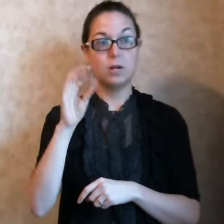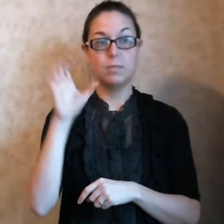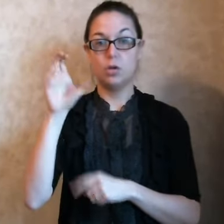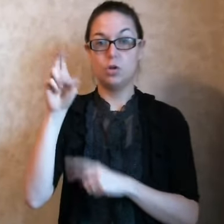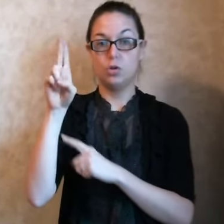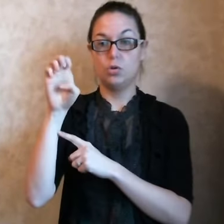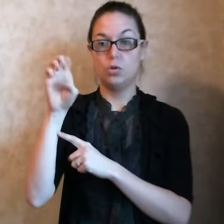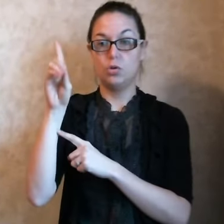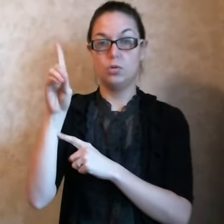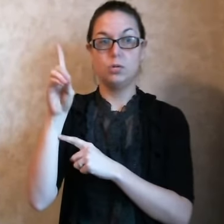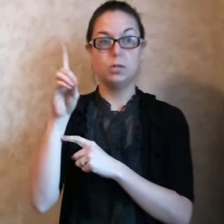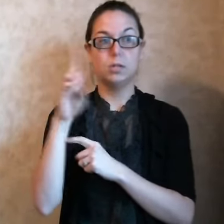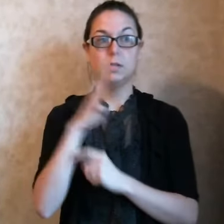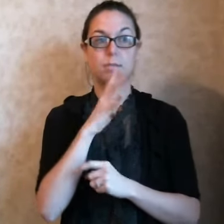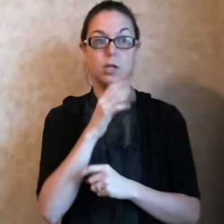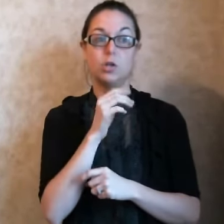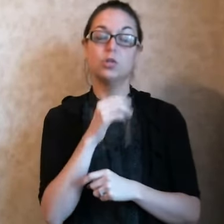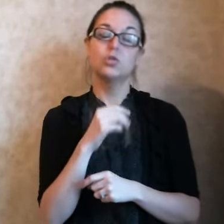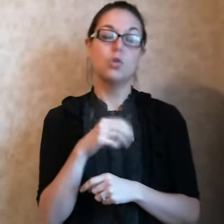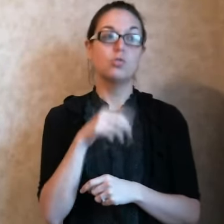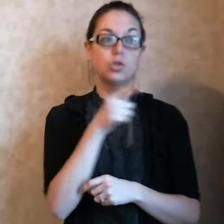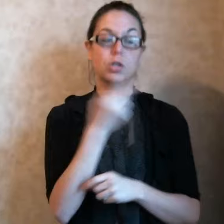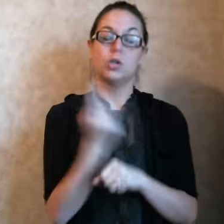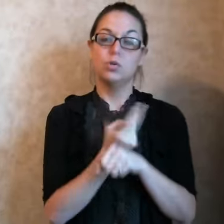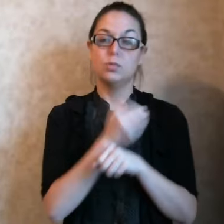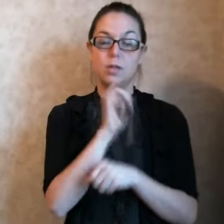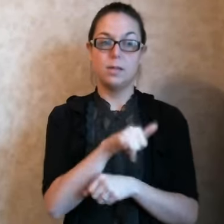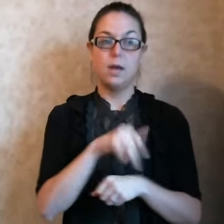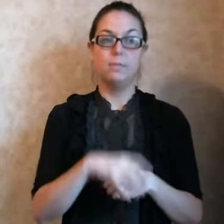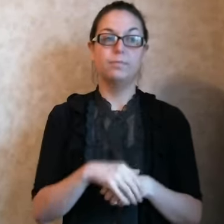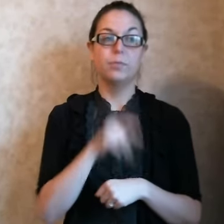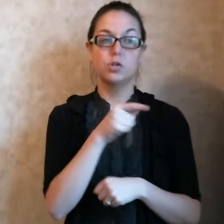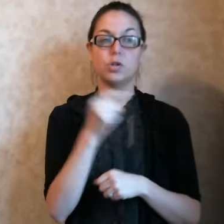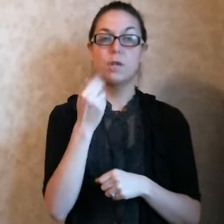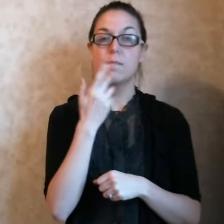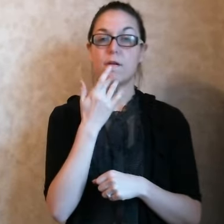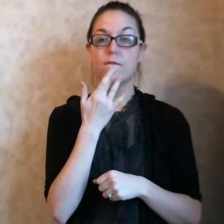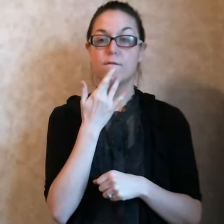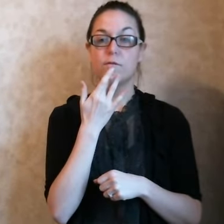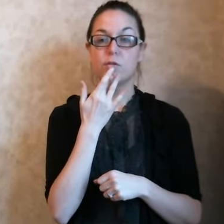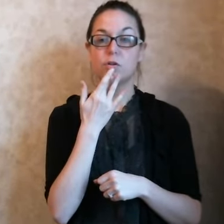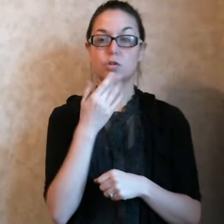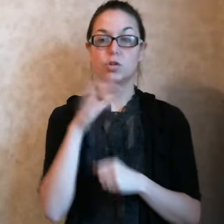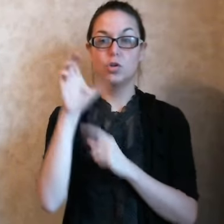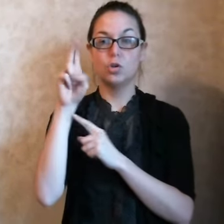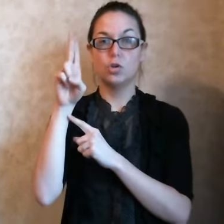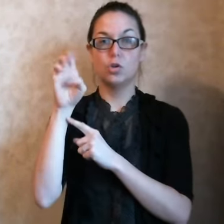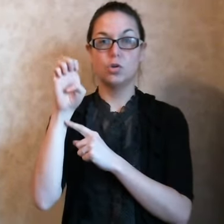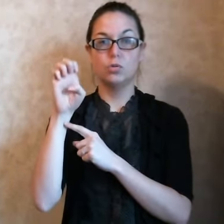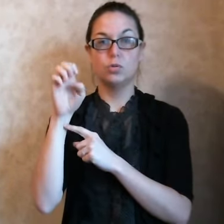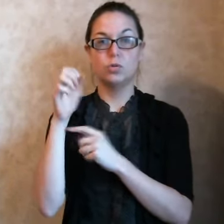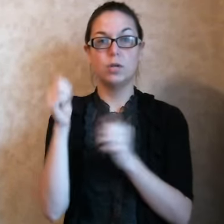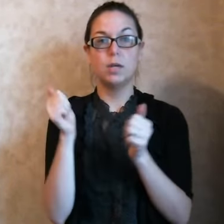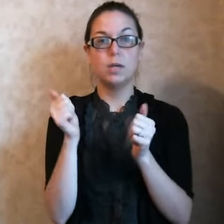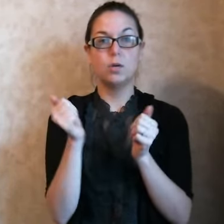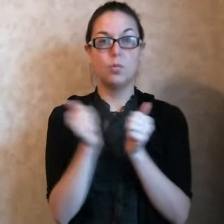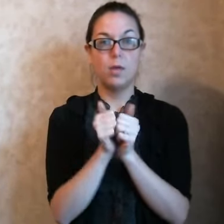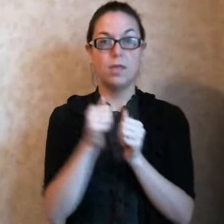And she said she prefers to cue in an educational setting because that way she gets the exact directions, the